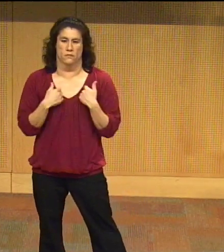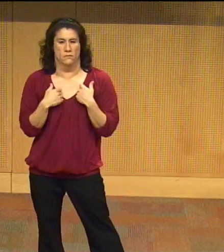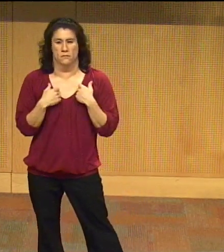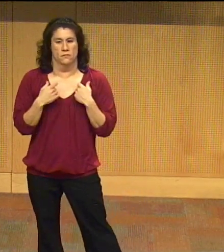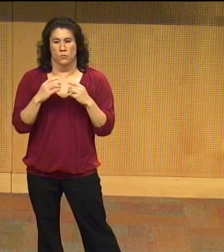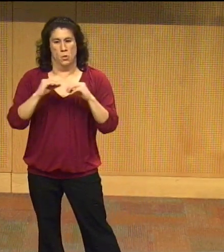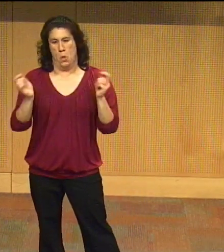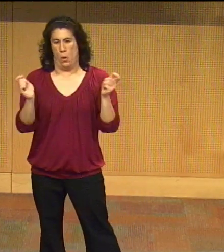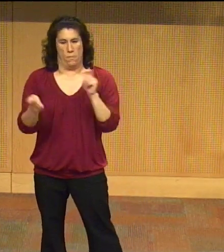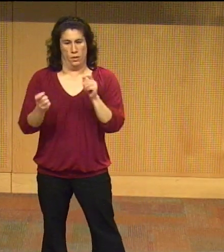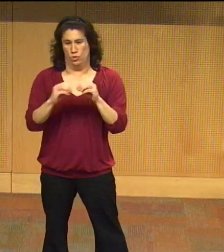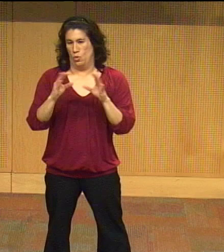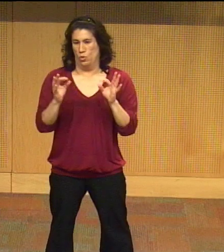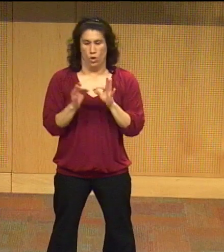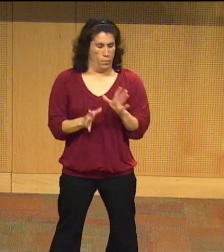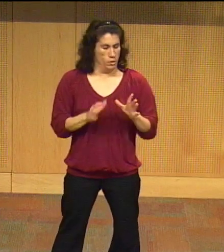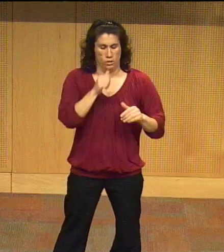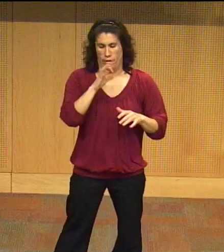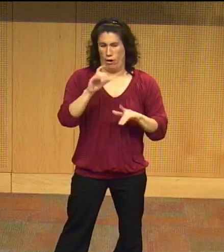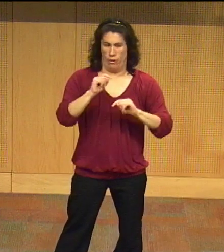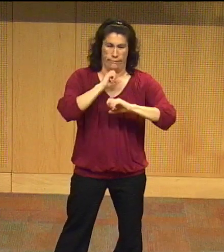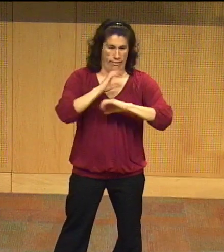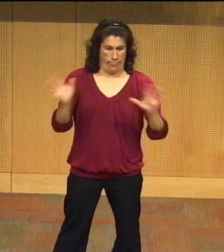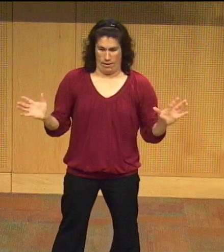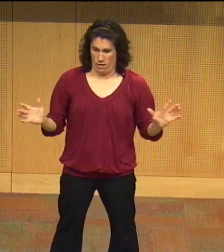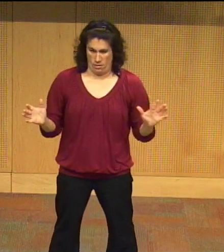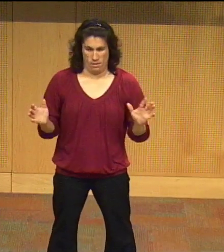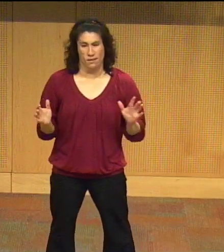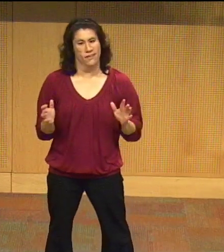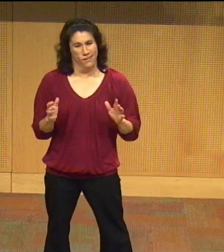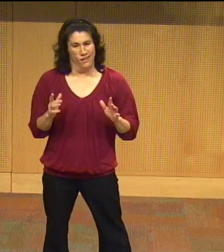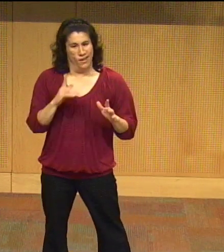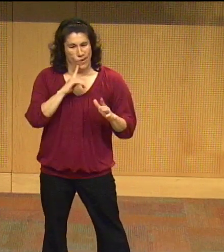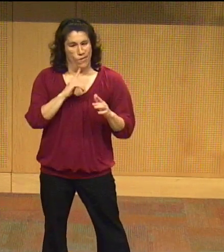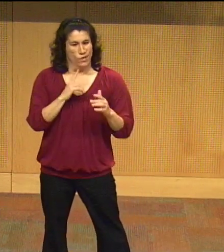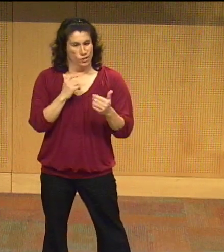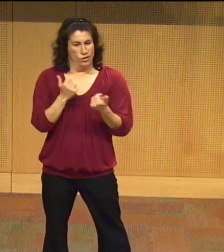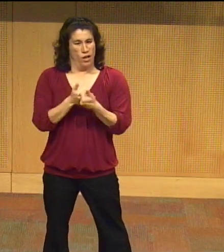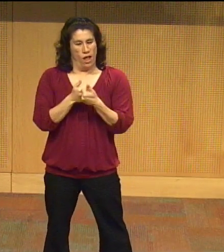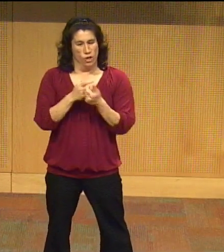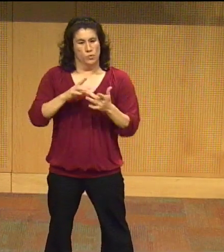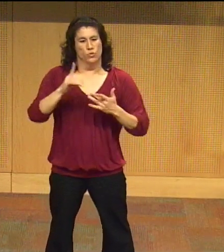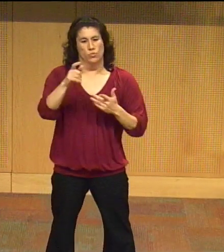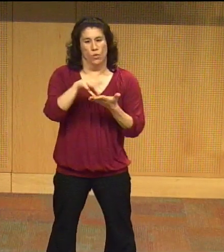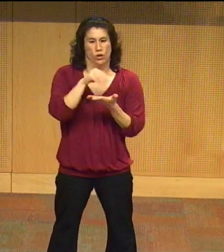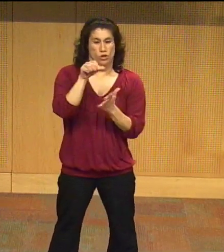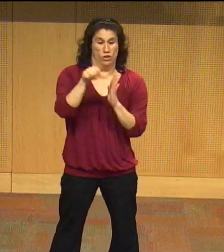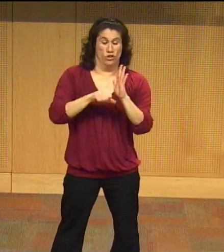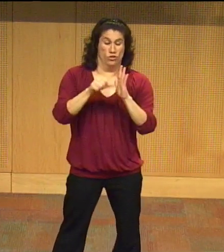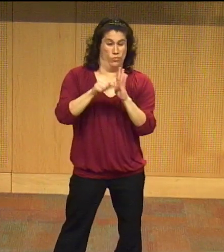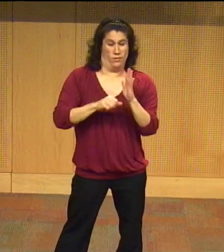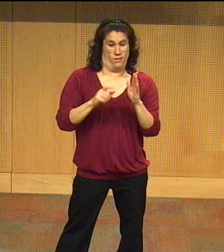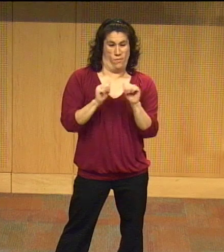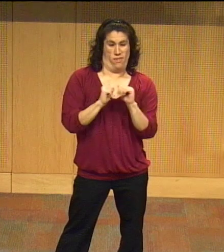last year and a half of my program. So I had no accommodation, no interpreters, no CART services, nothing at all, and it was really